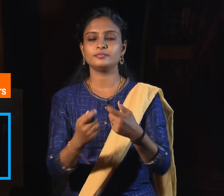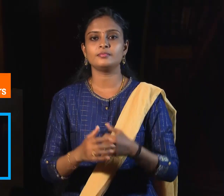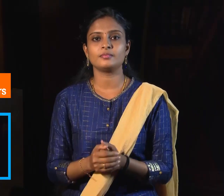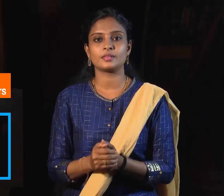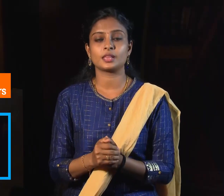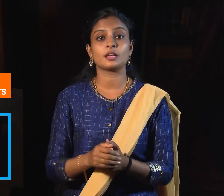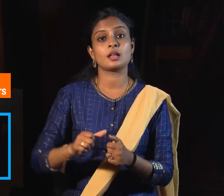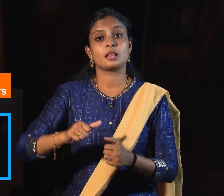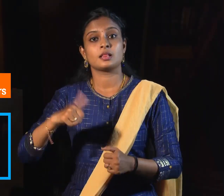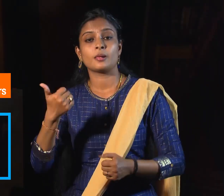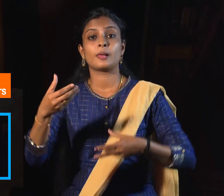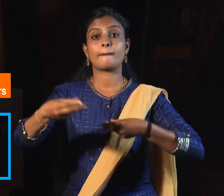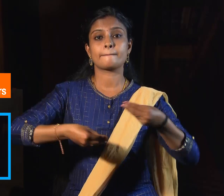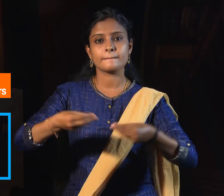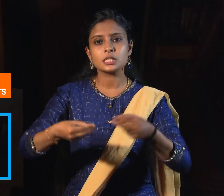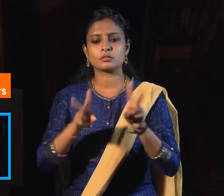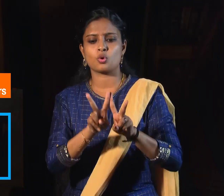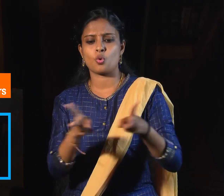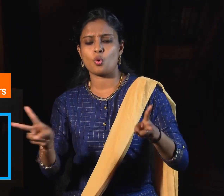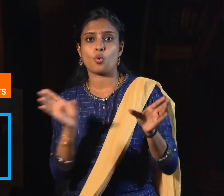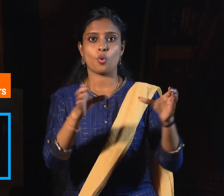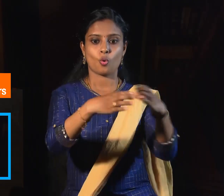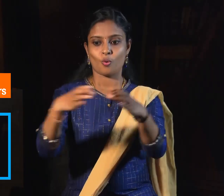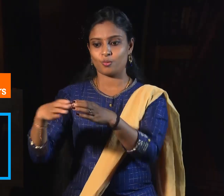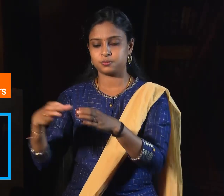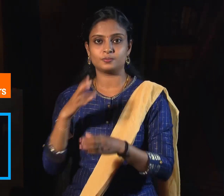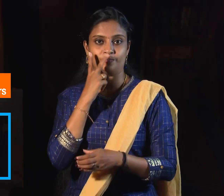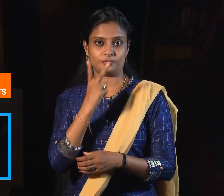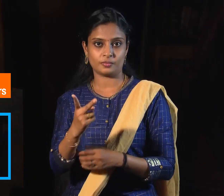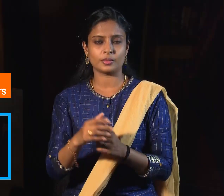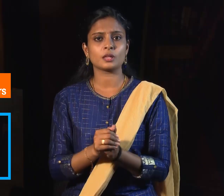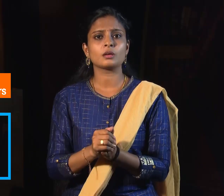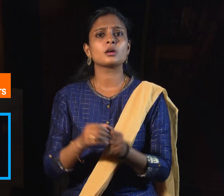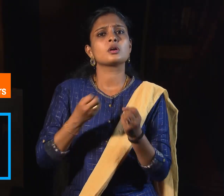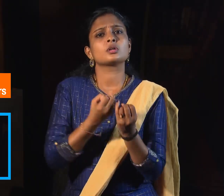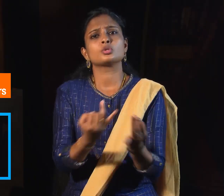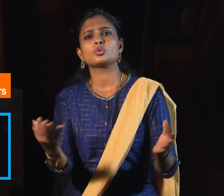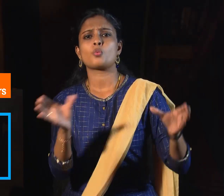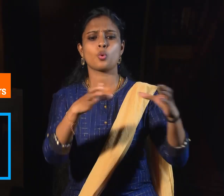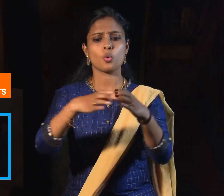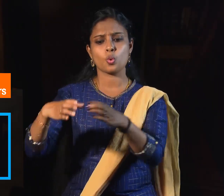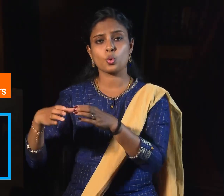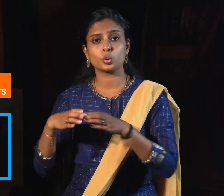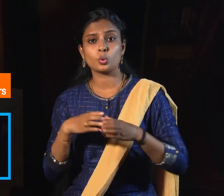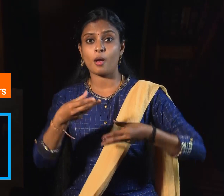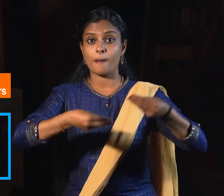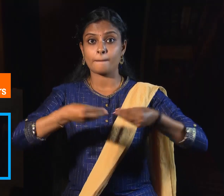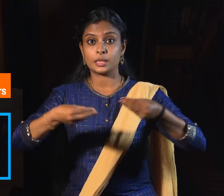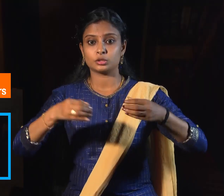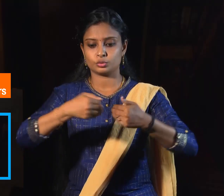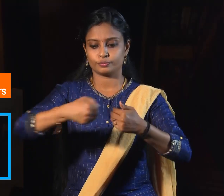Next, we will deal with the businesses in different sectors. There is more than one way to classify business by